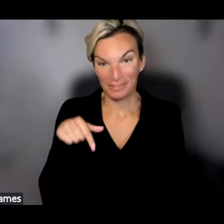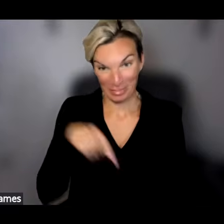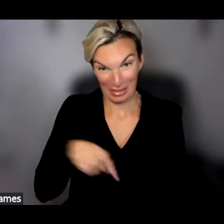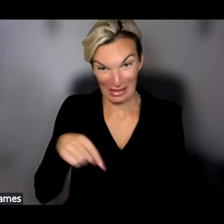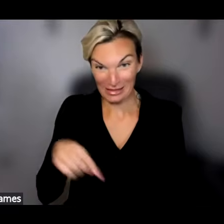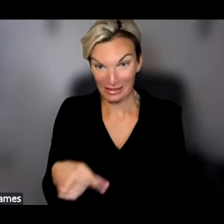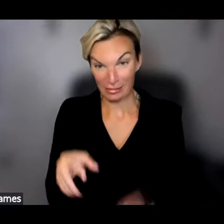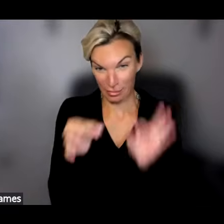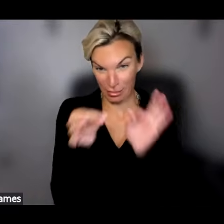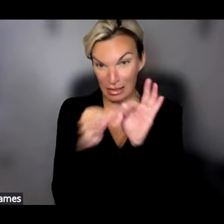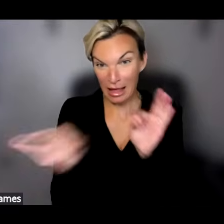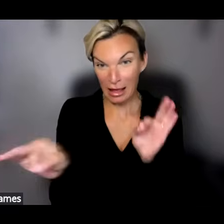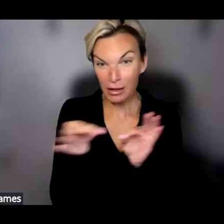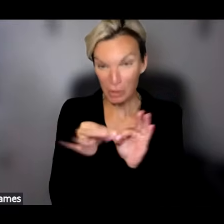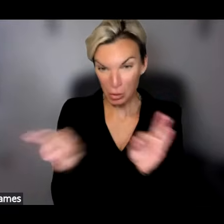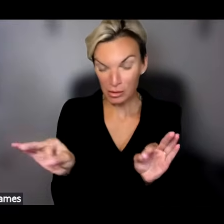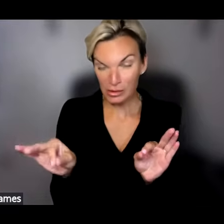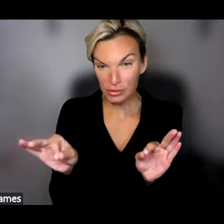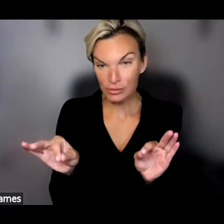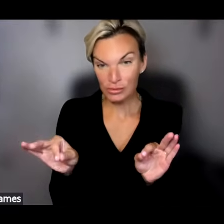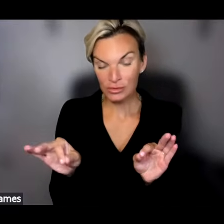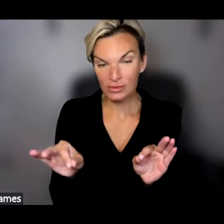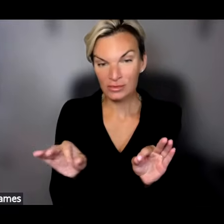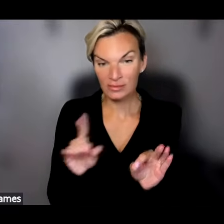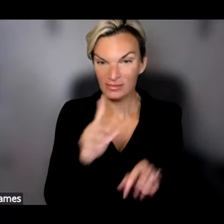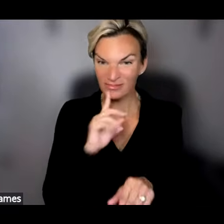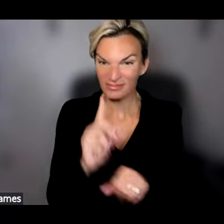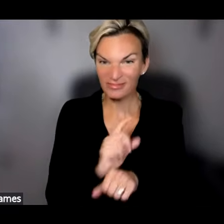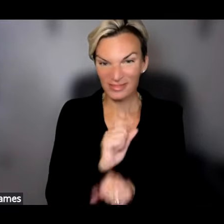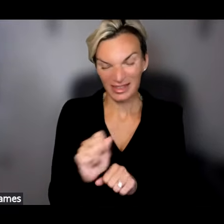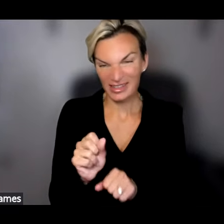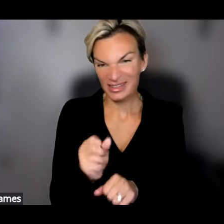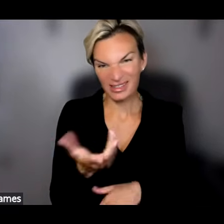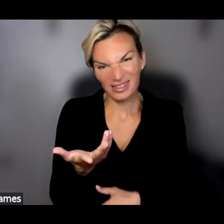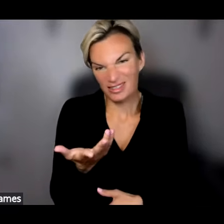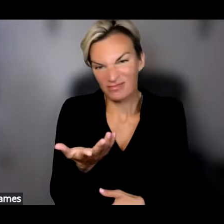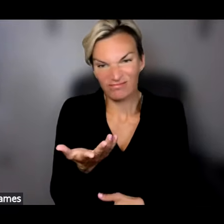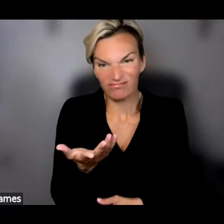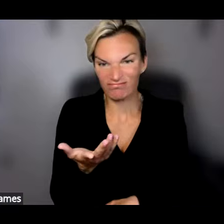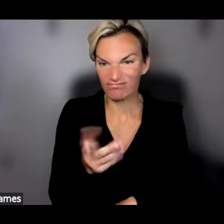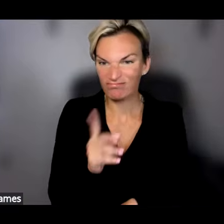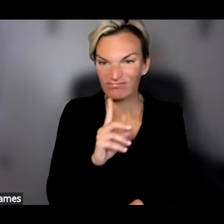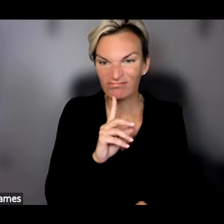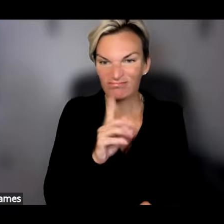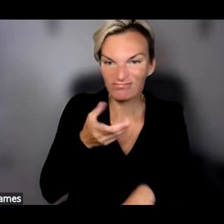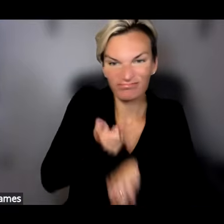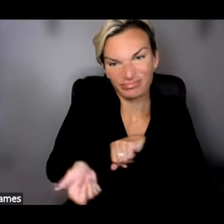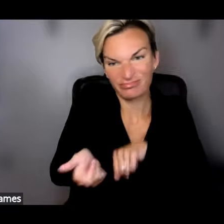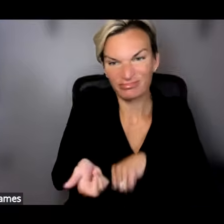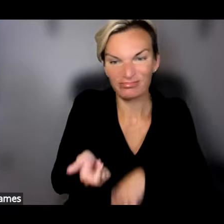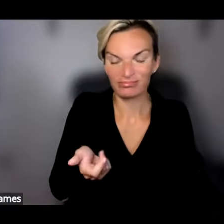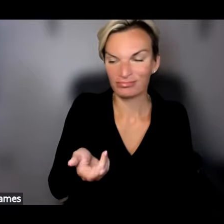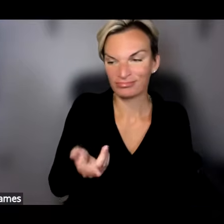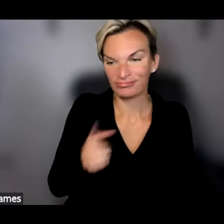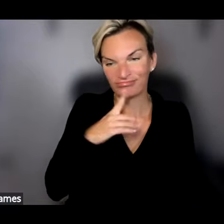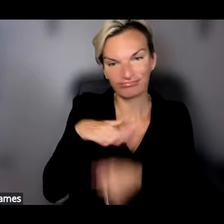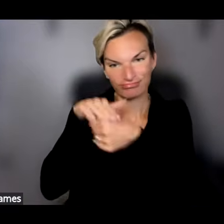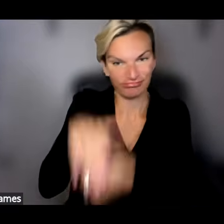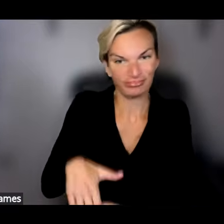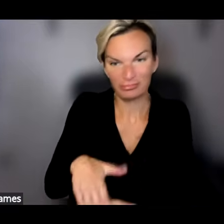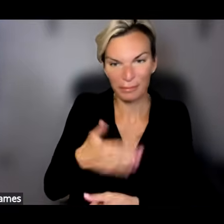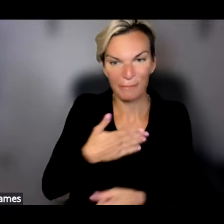adopted or as proposed by the staff, is biased toward my clients. This is an